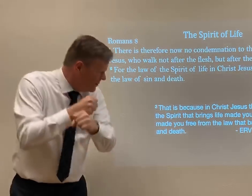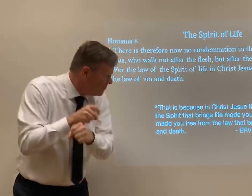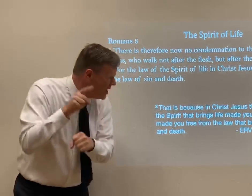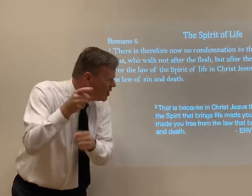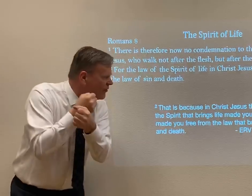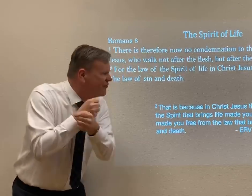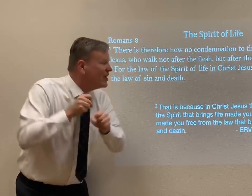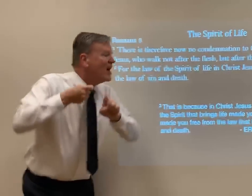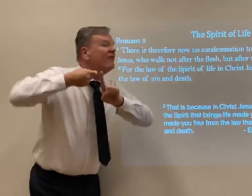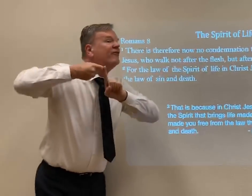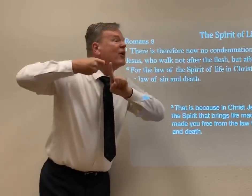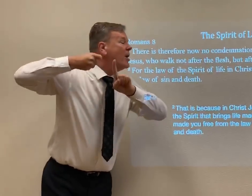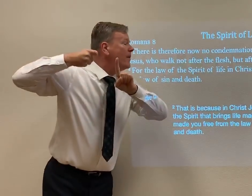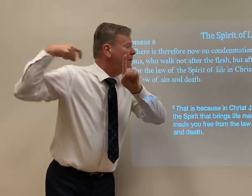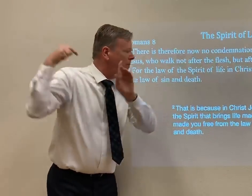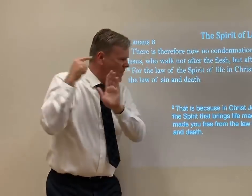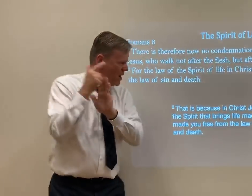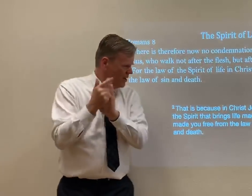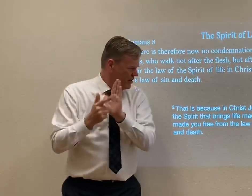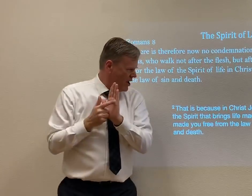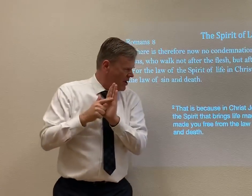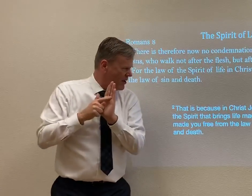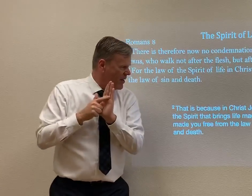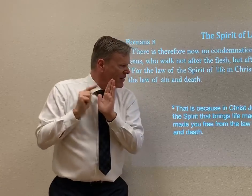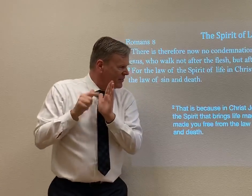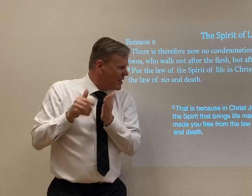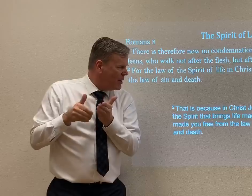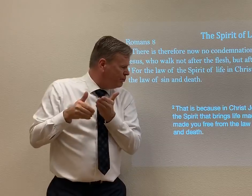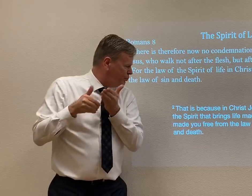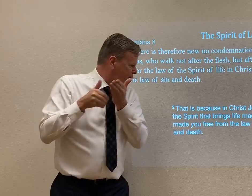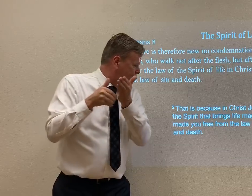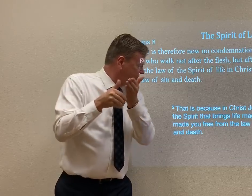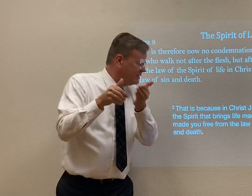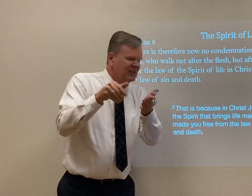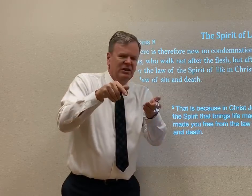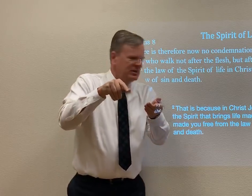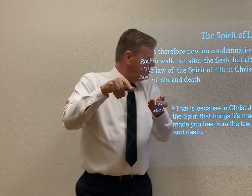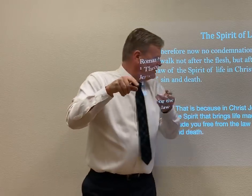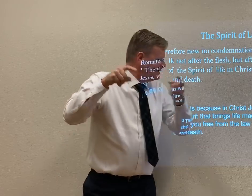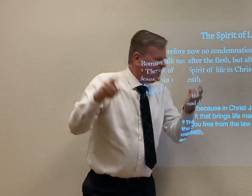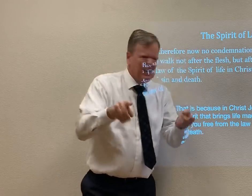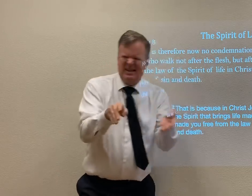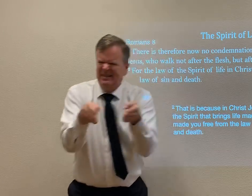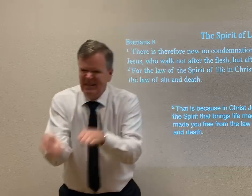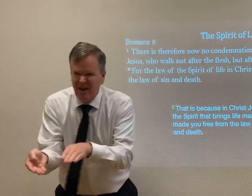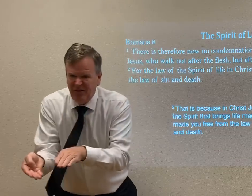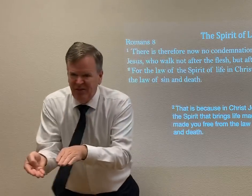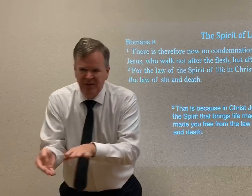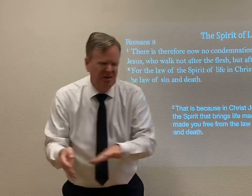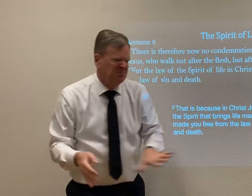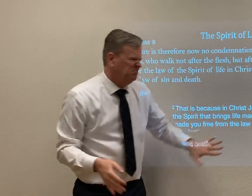It made you free from the law that brings sin and death.